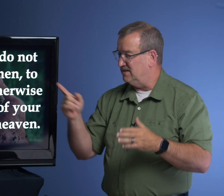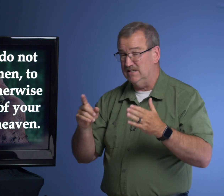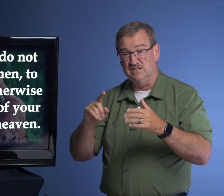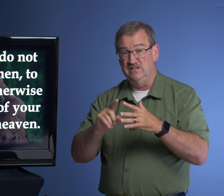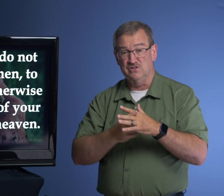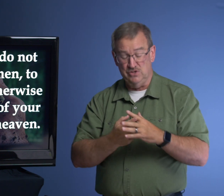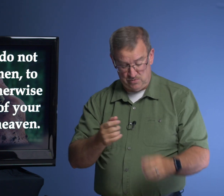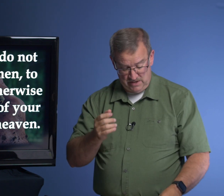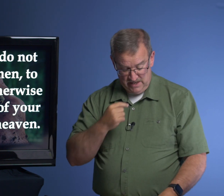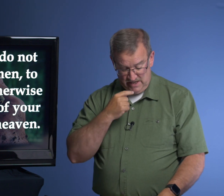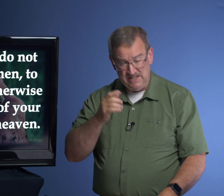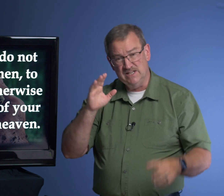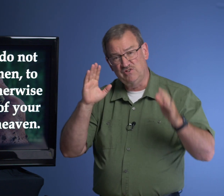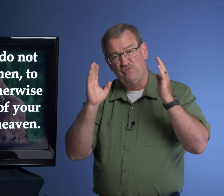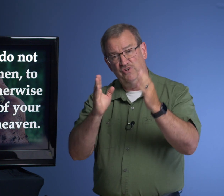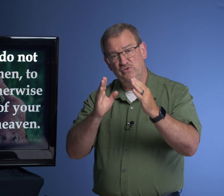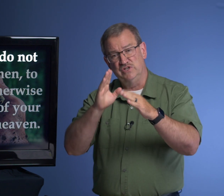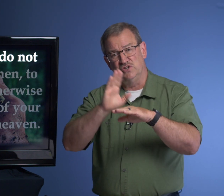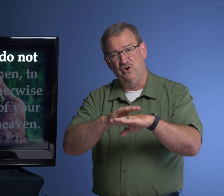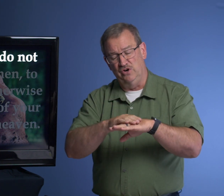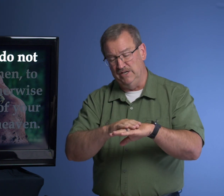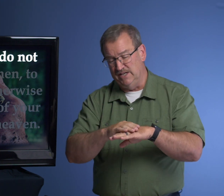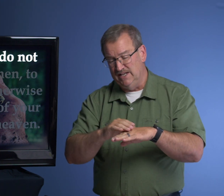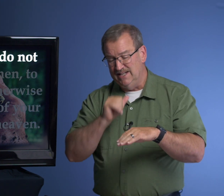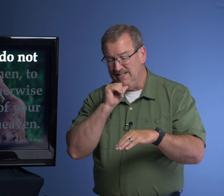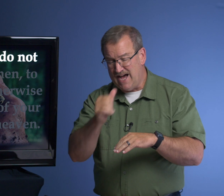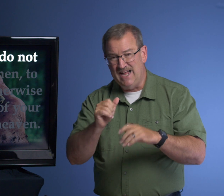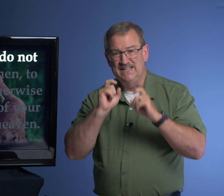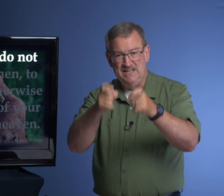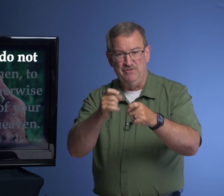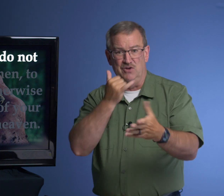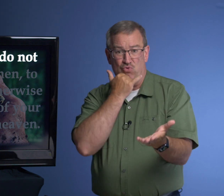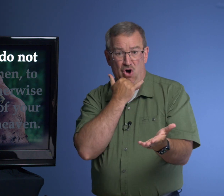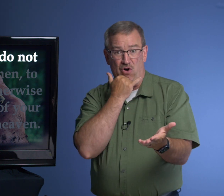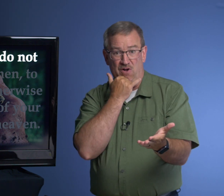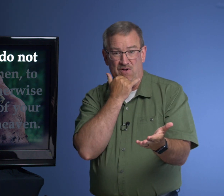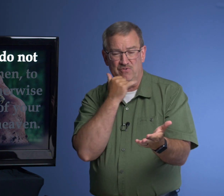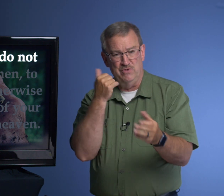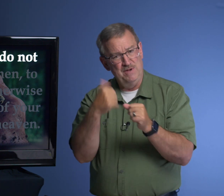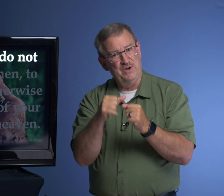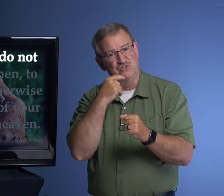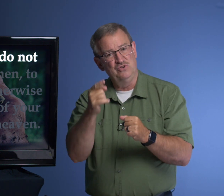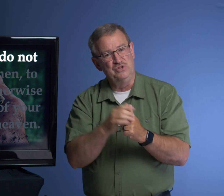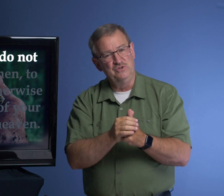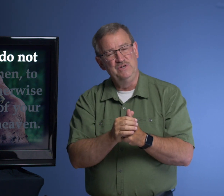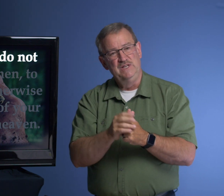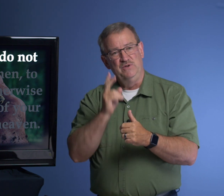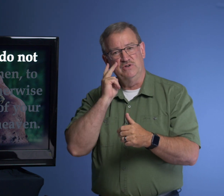says, he says, focus on not giving wrong. Remember, I told you, we're going to